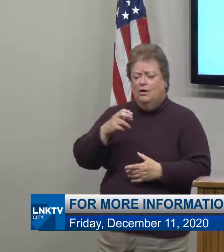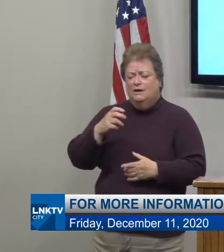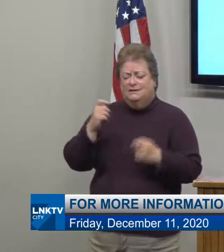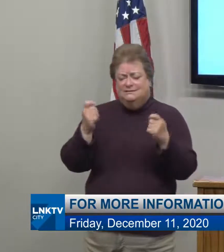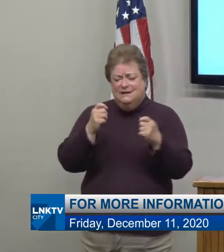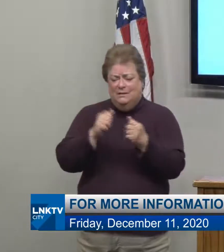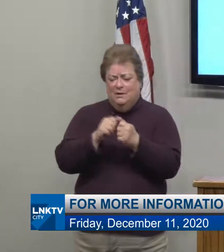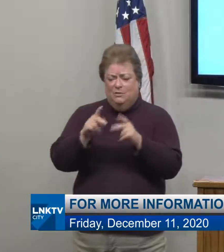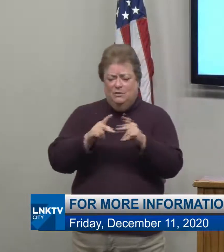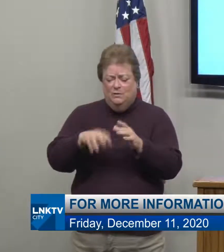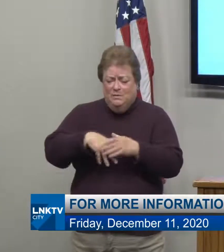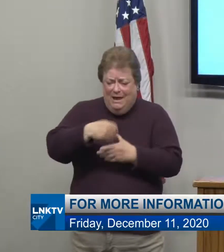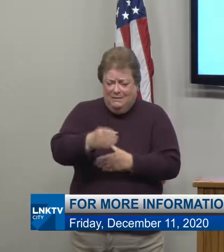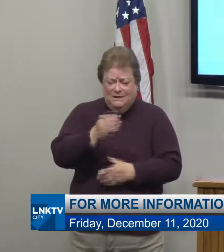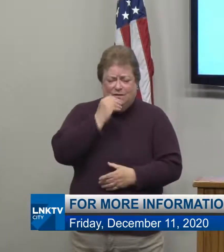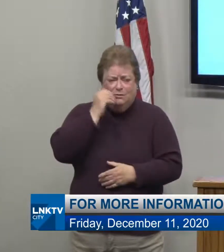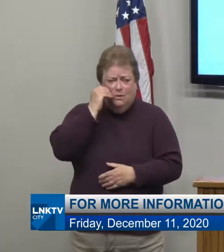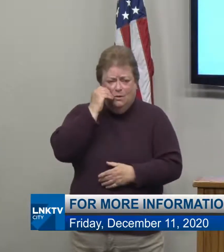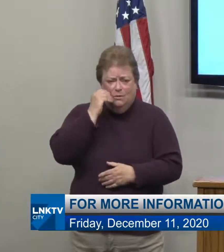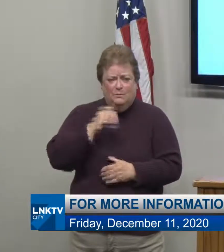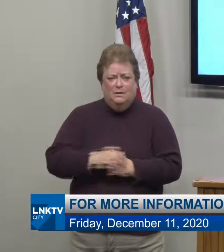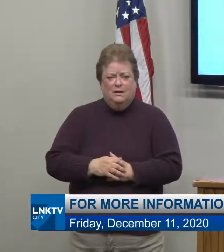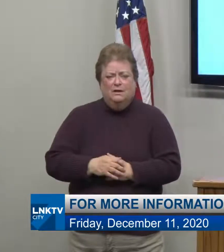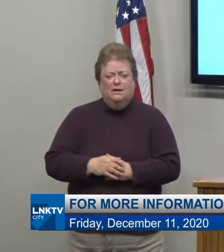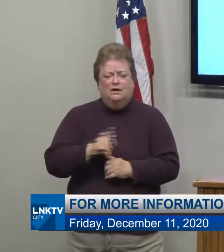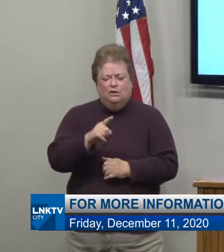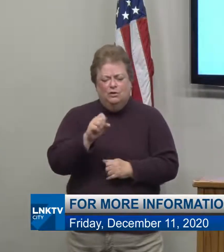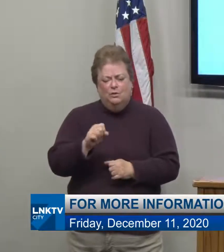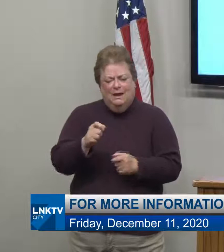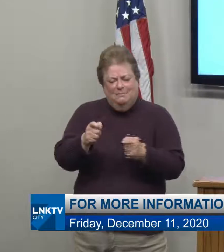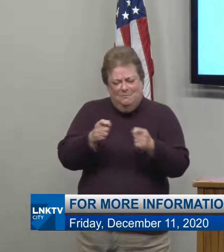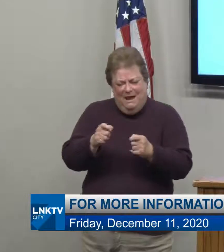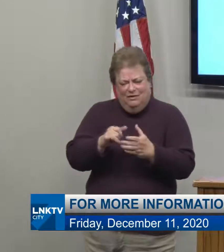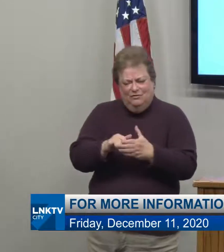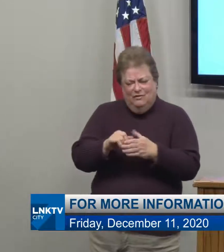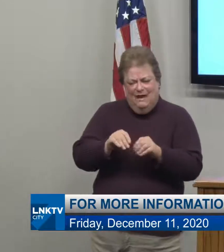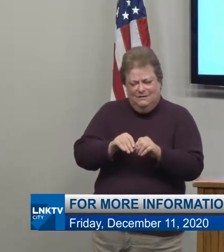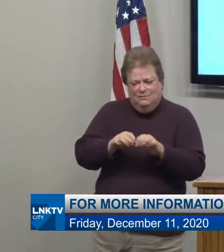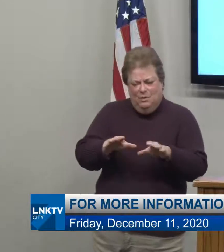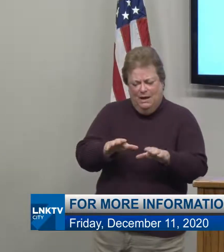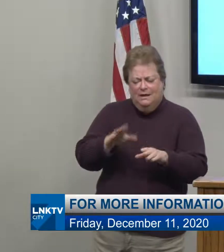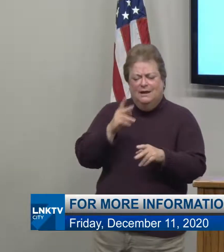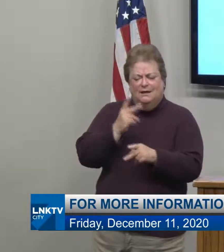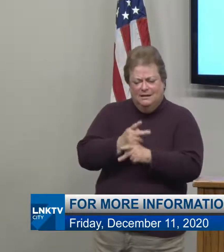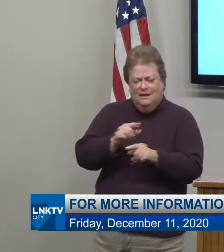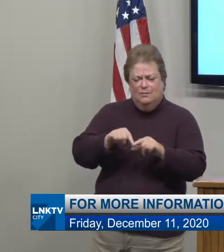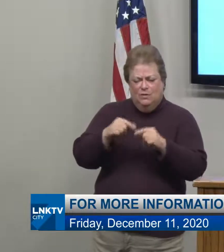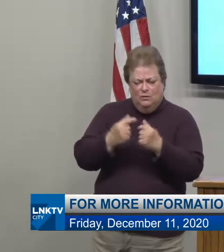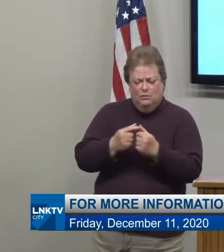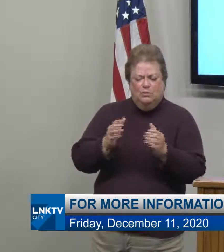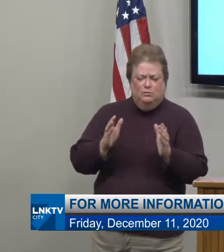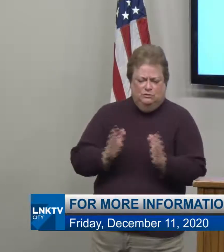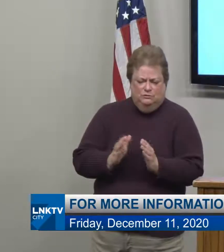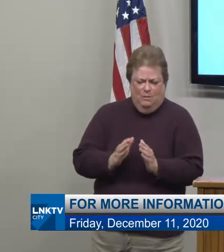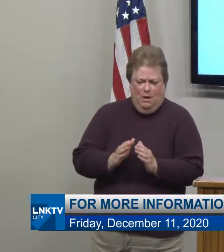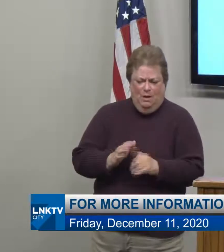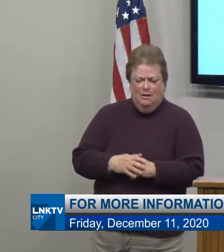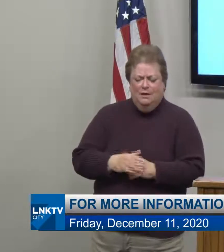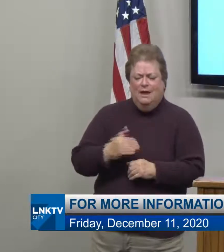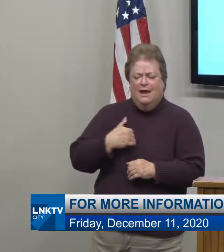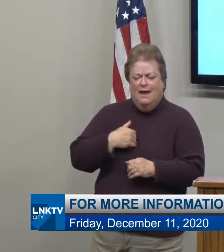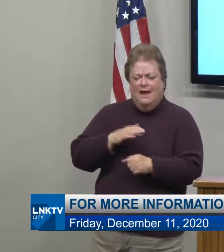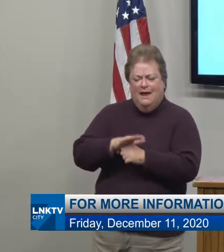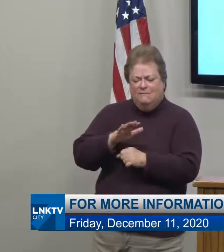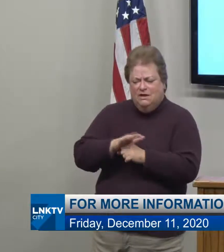again does increase risk, you can manage the risk and reduce it by keeping the group small, by making sure you have room for guests